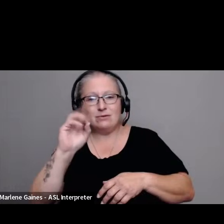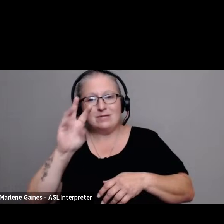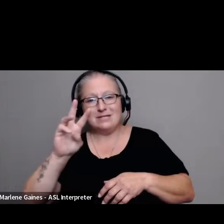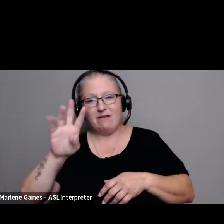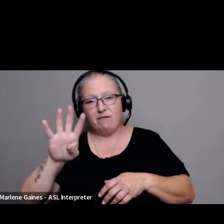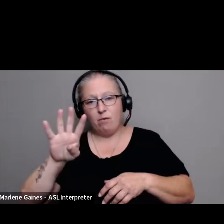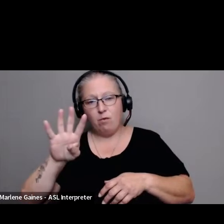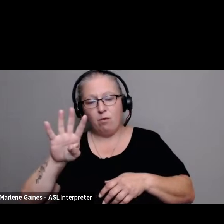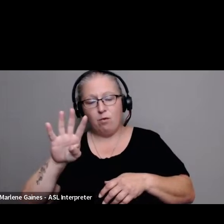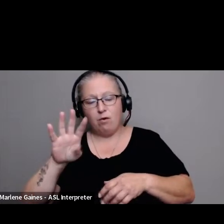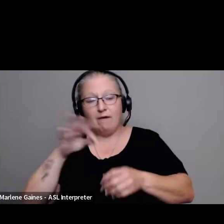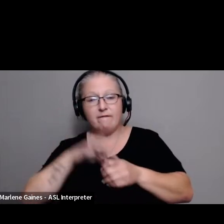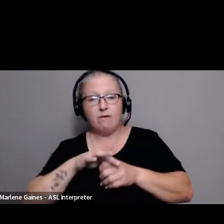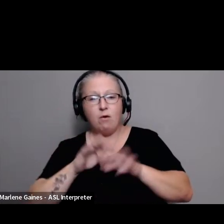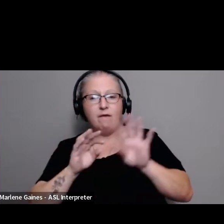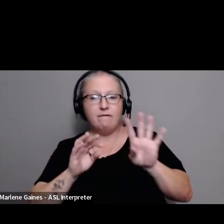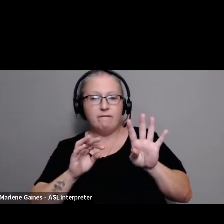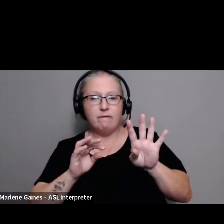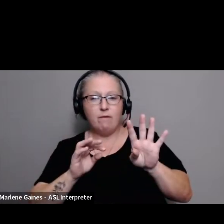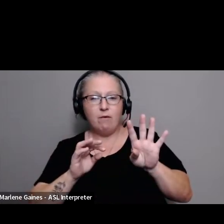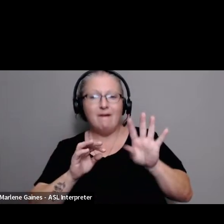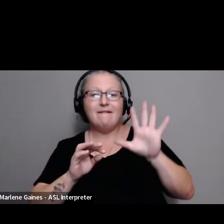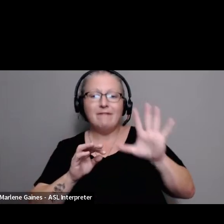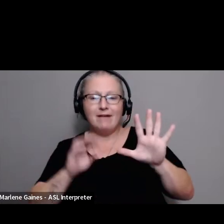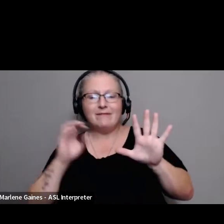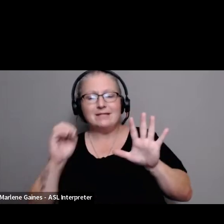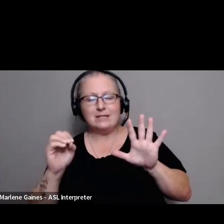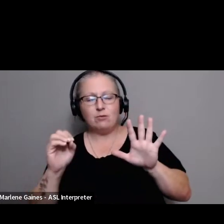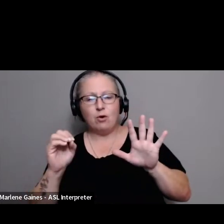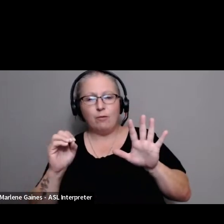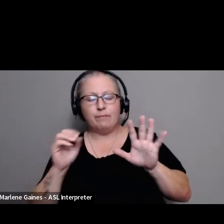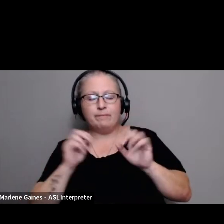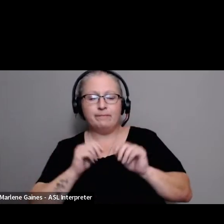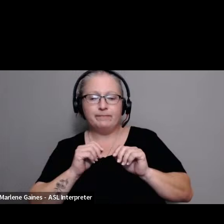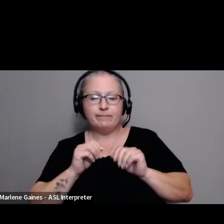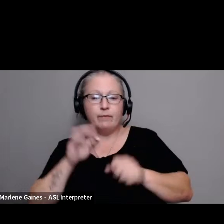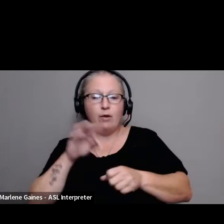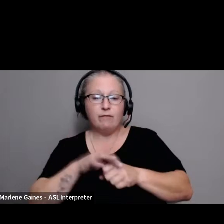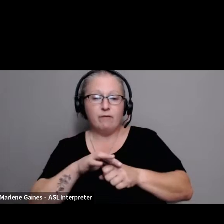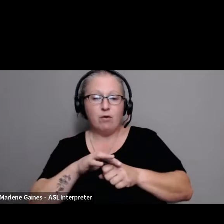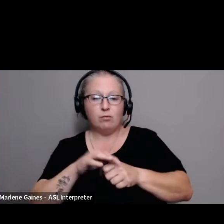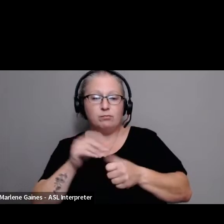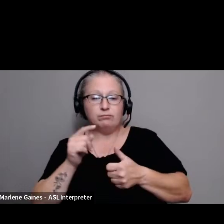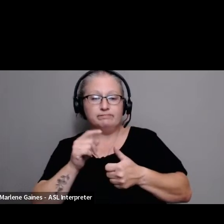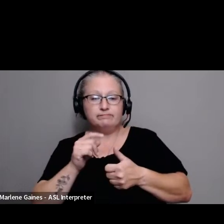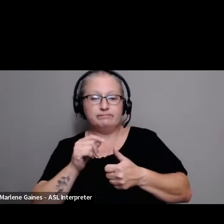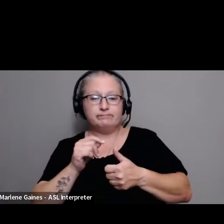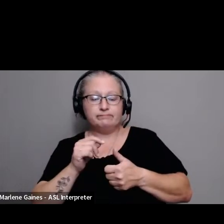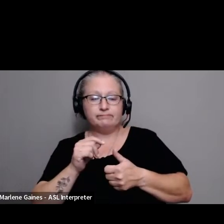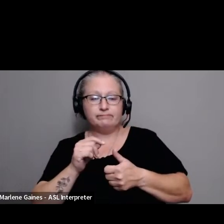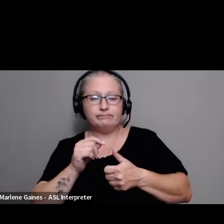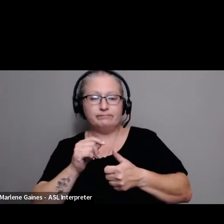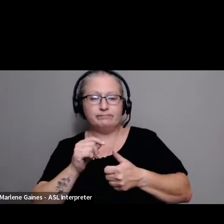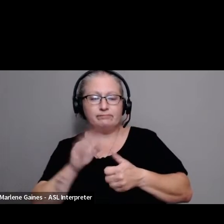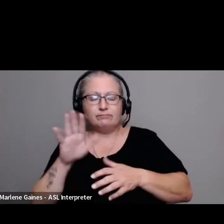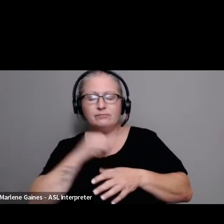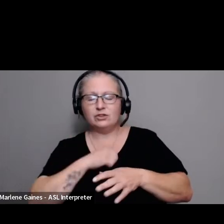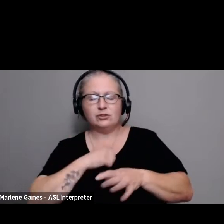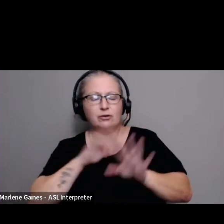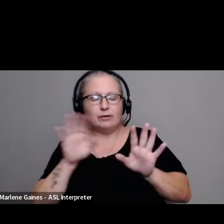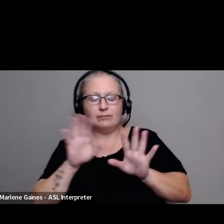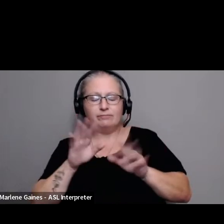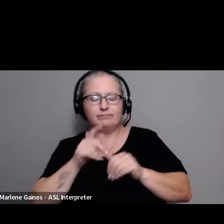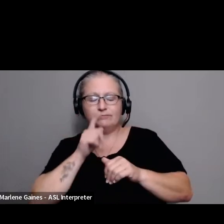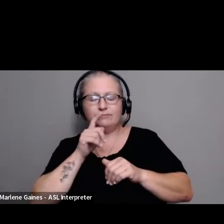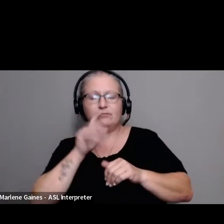2024-01064 with a vote of 5-0. The votes were as follows. Oh, I'm sorry.